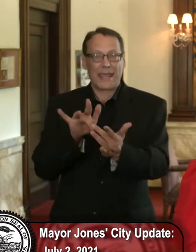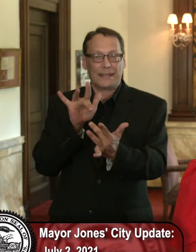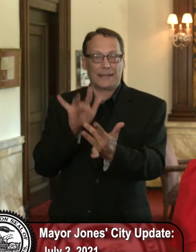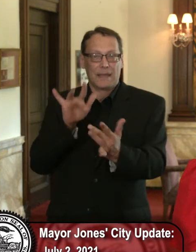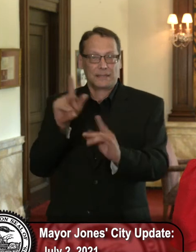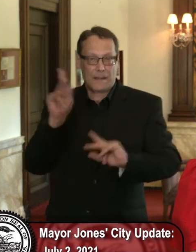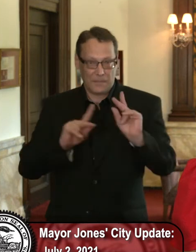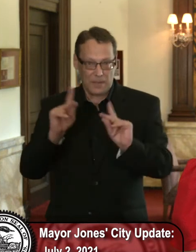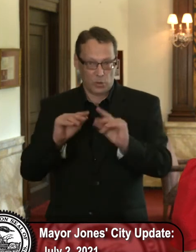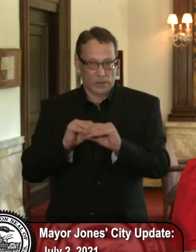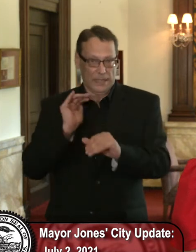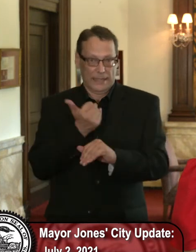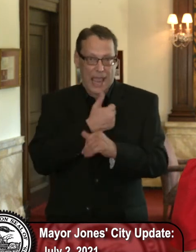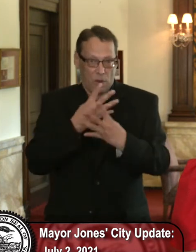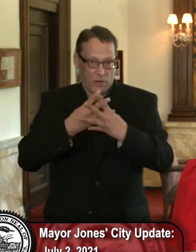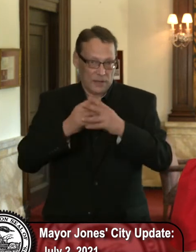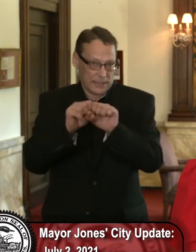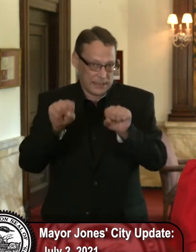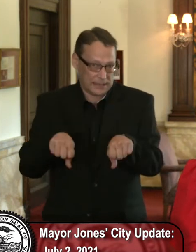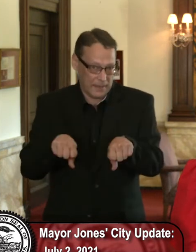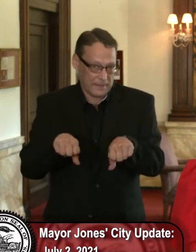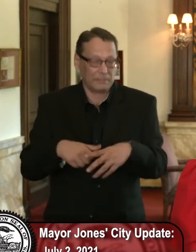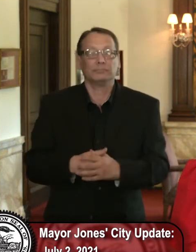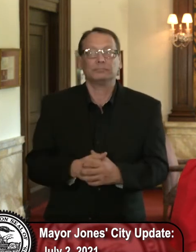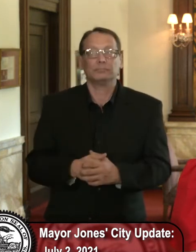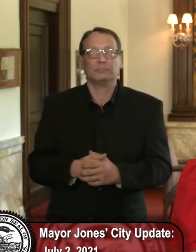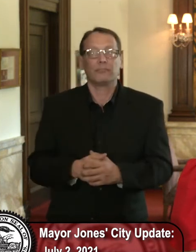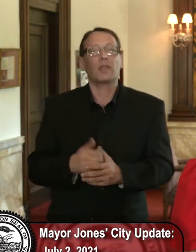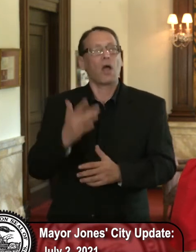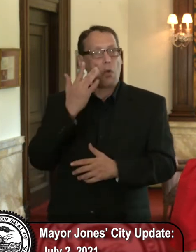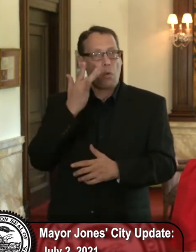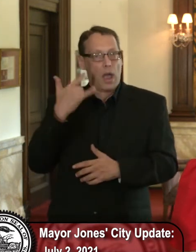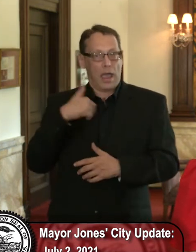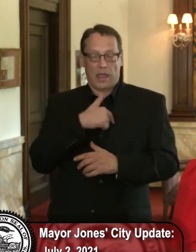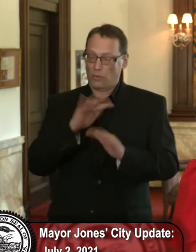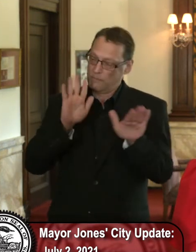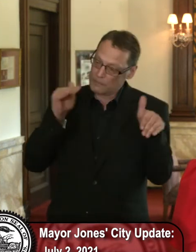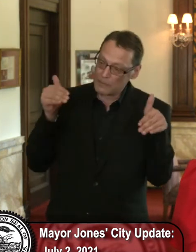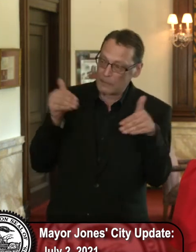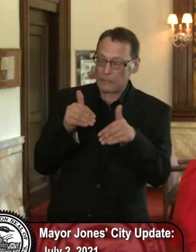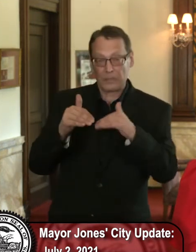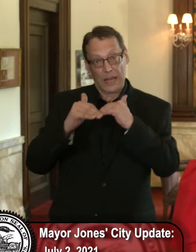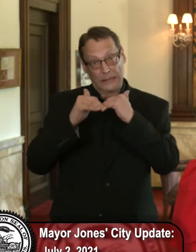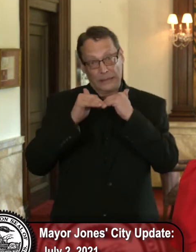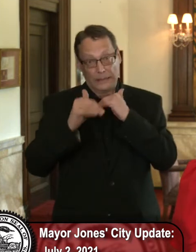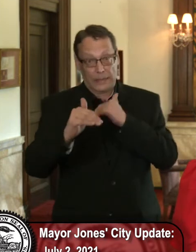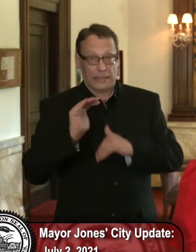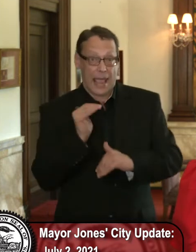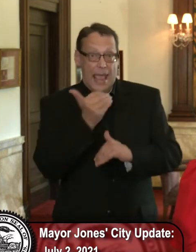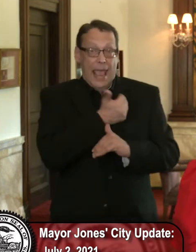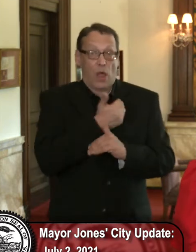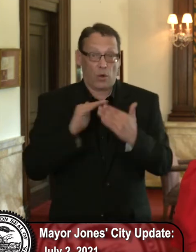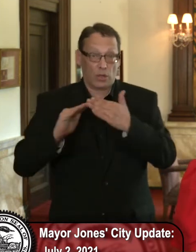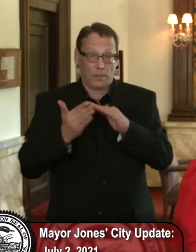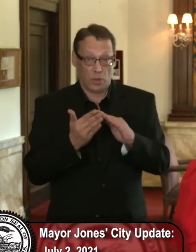contact people have in our incarceration system in the first place. That's why we're focused on stabilizing our communities with